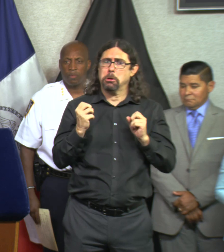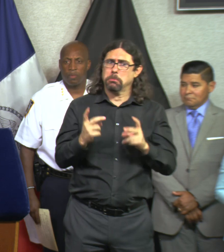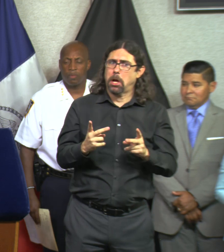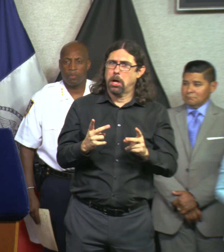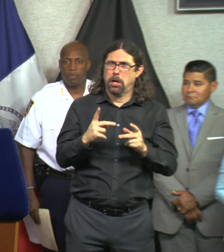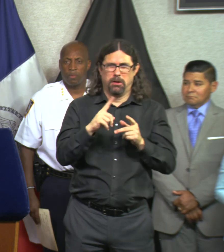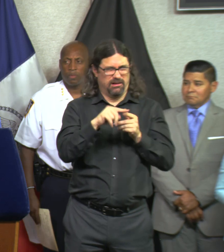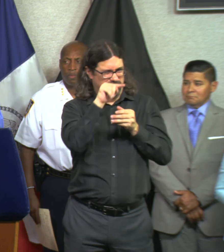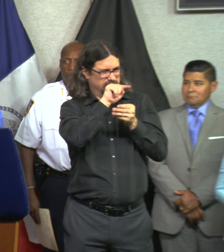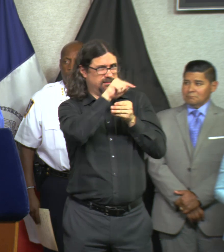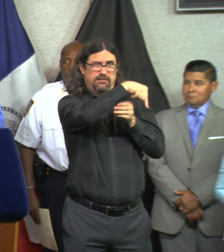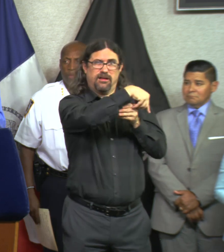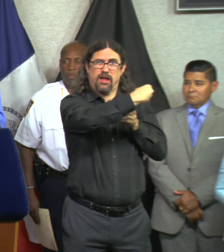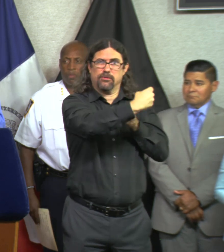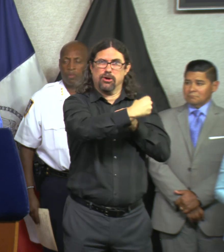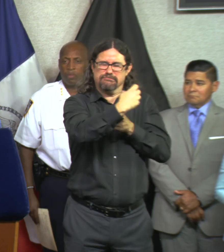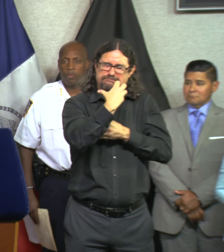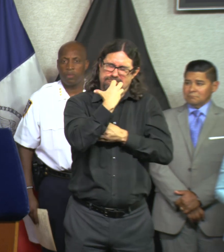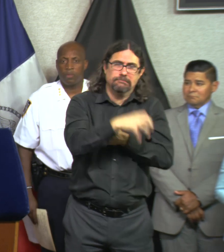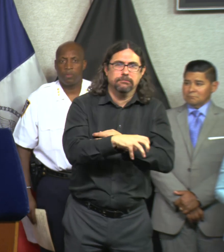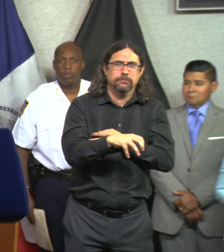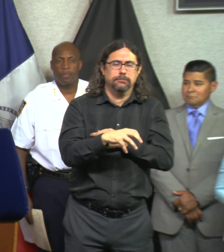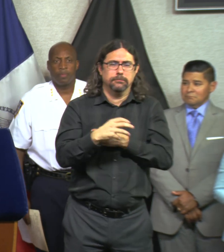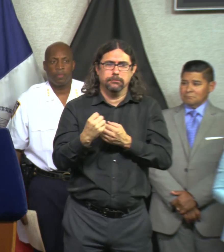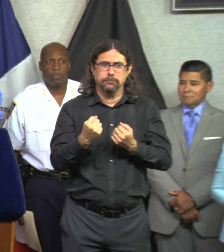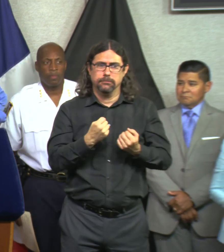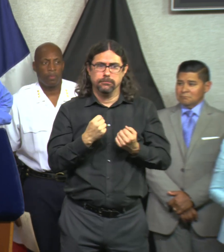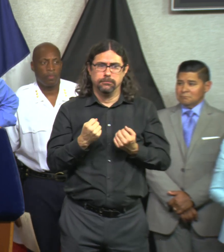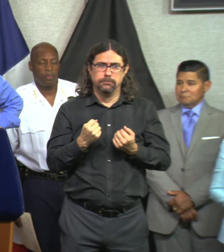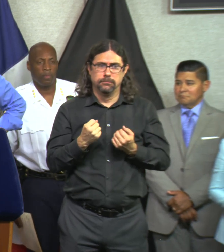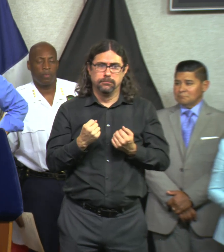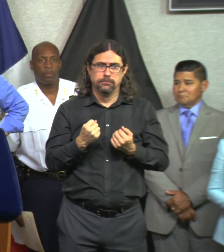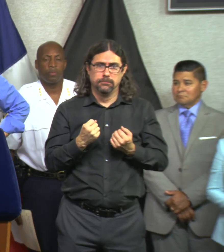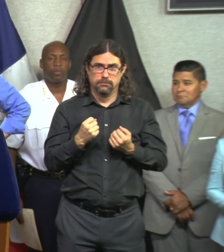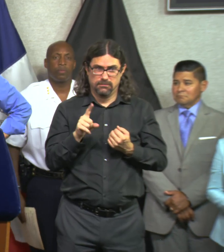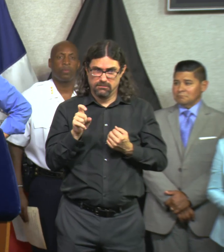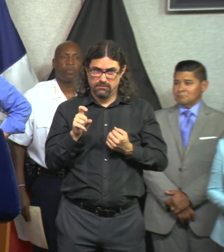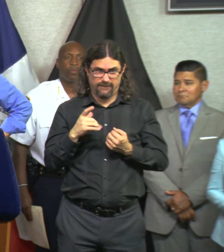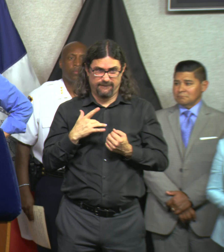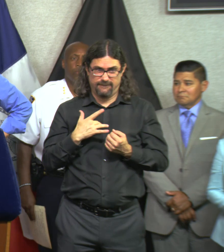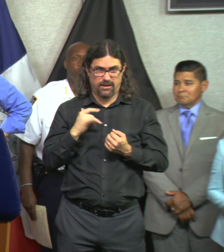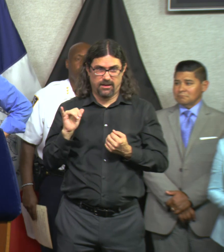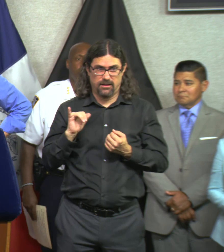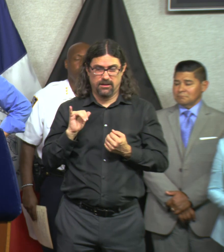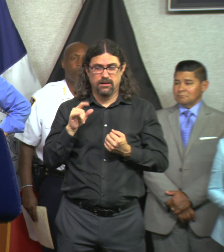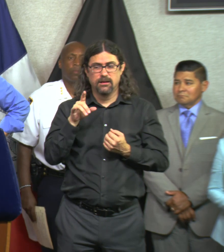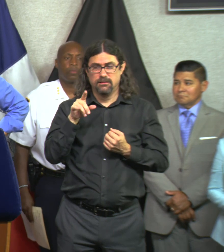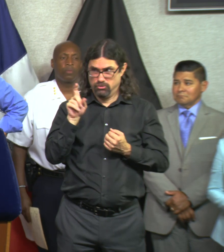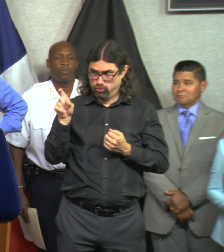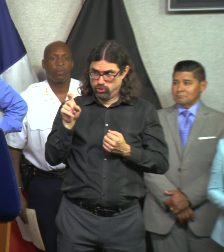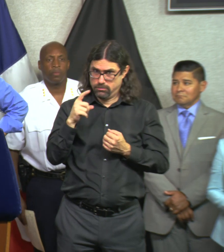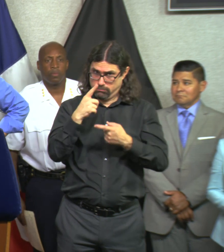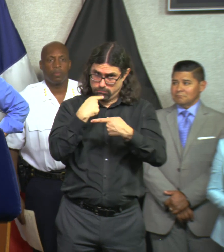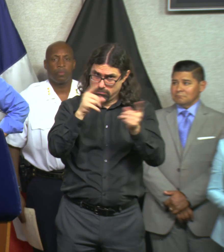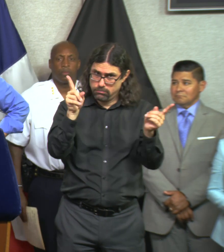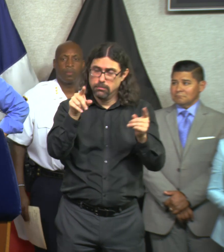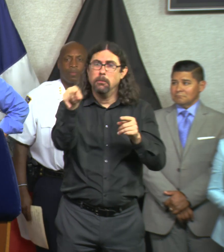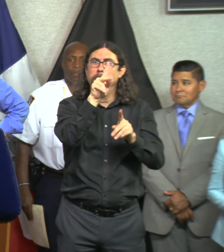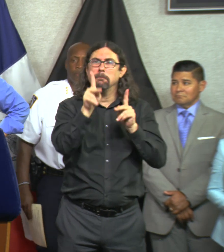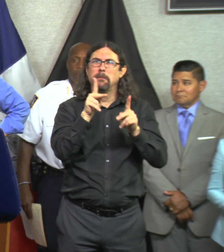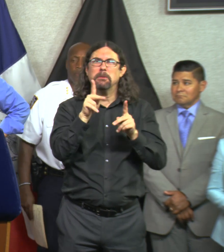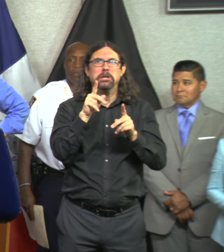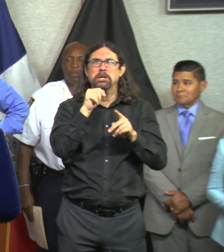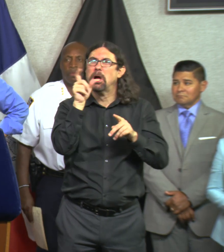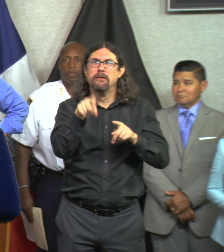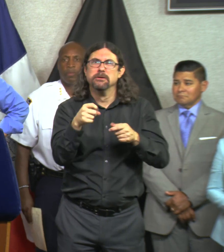trip, don't do it? Oh, 100%. So again, I got no problem telling people when it's time to get off the road, because in our